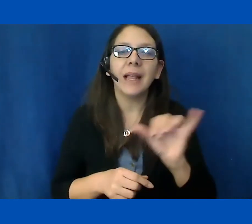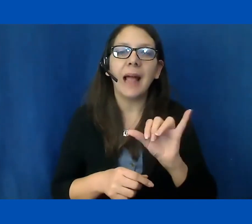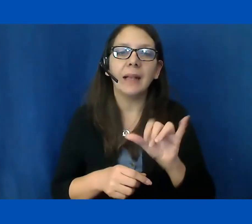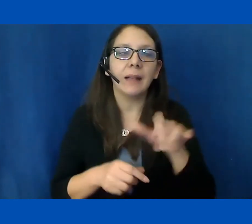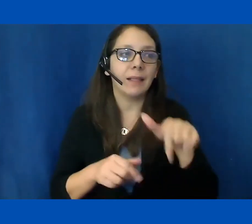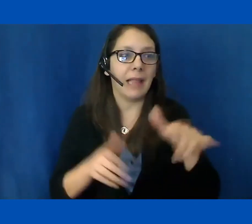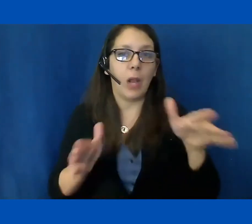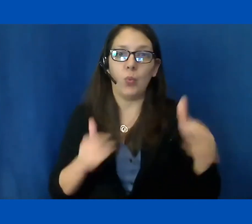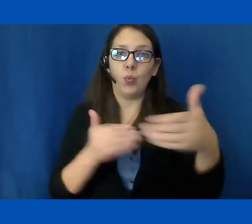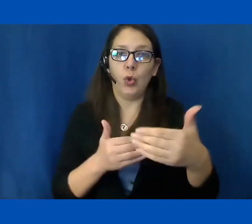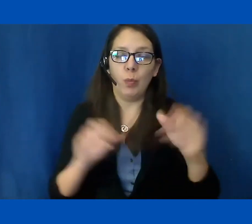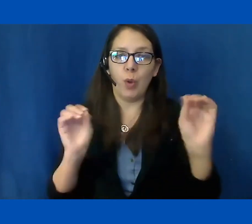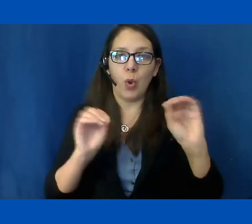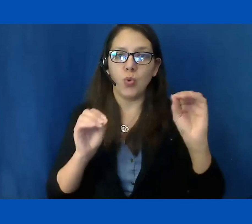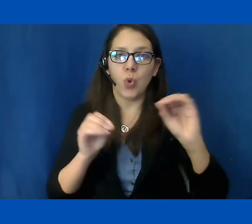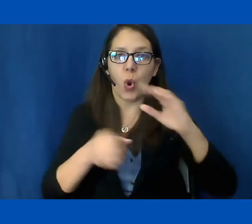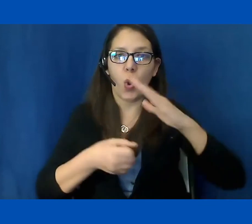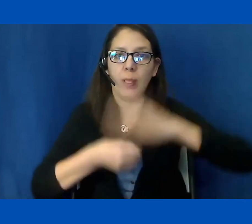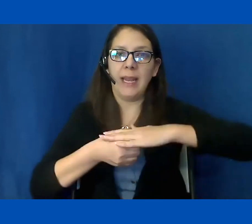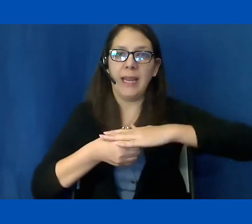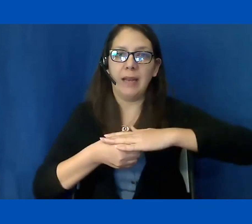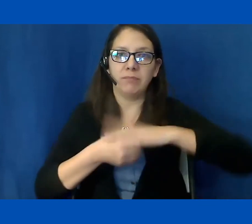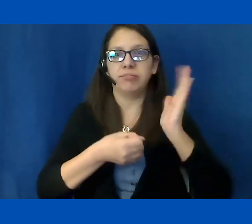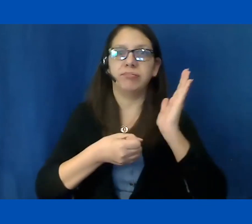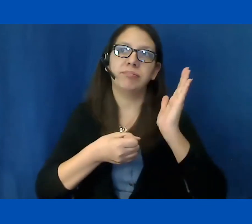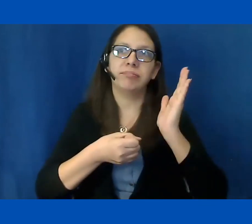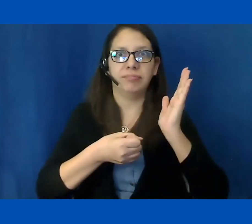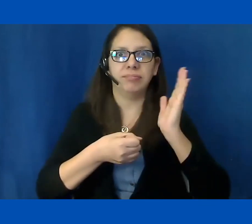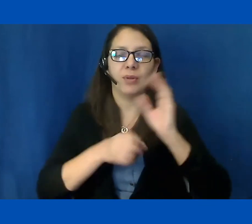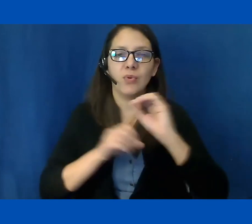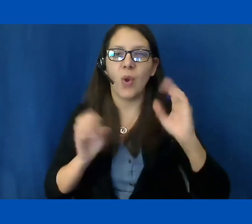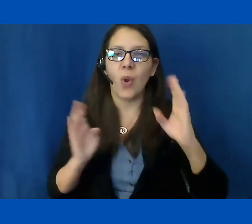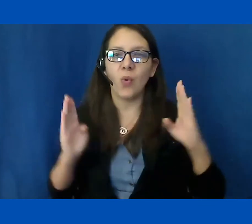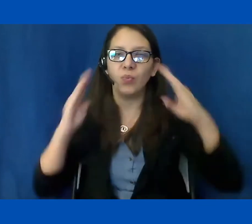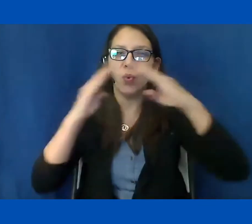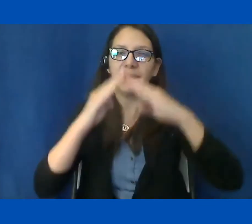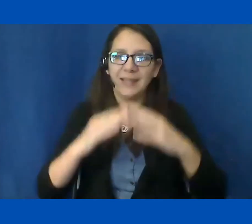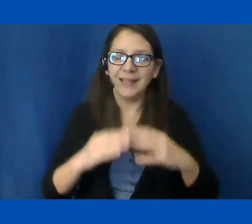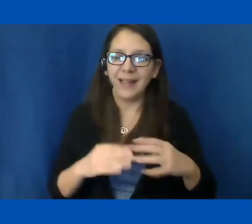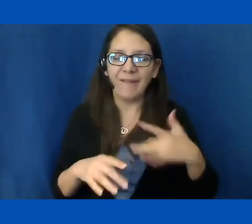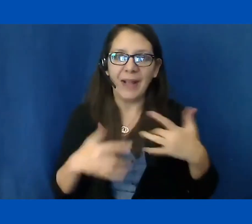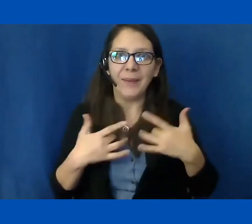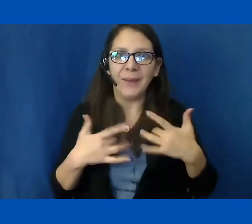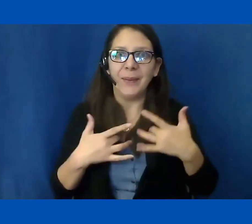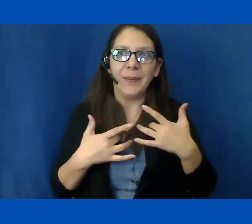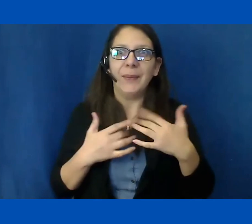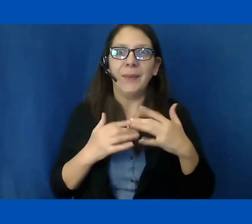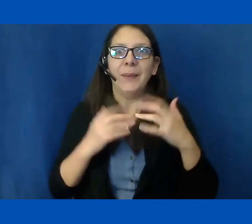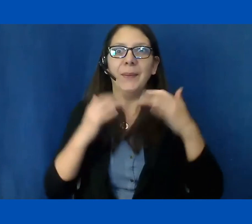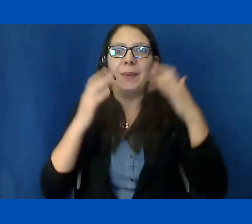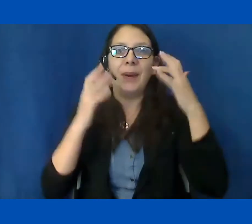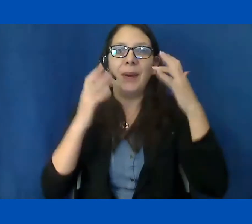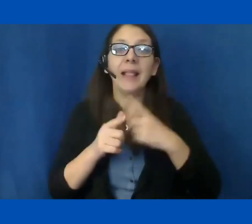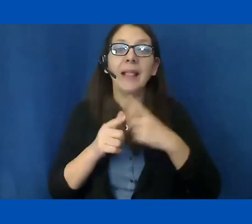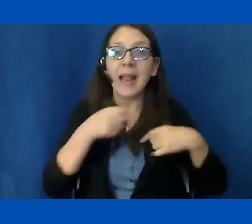it feels like these feelings go up and up and up, and And then you got them. Say